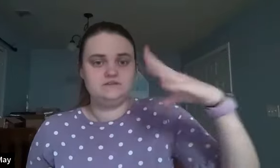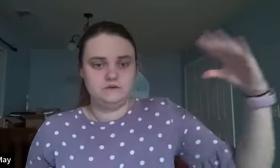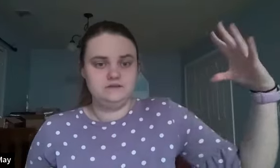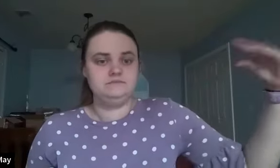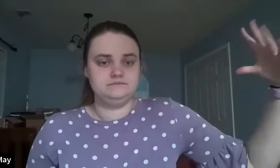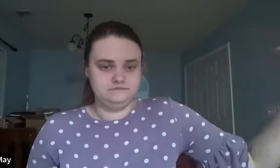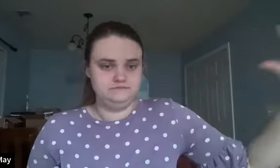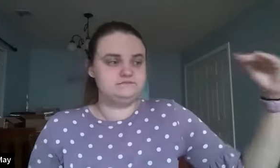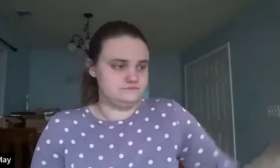Squid.